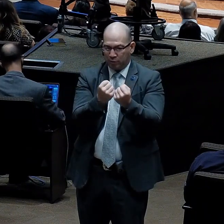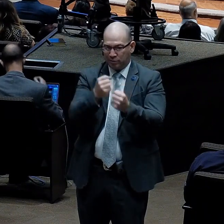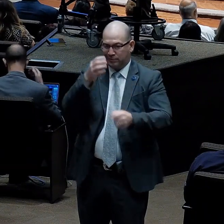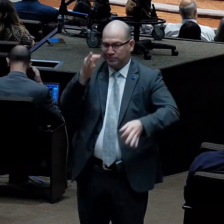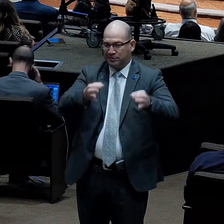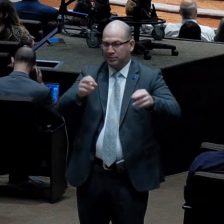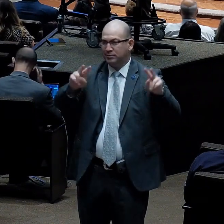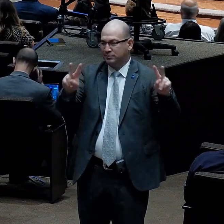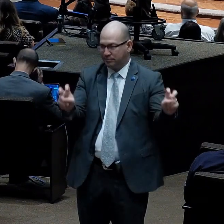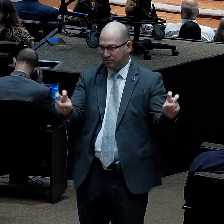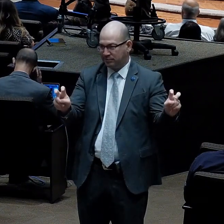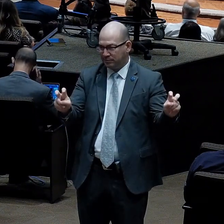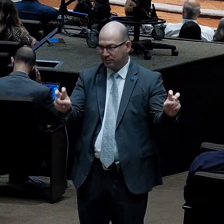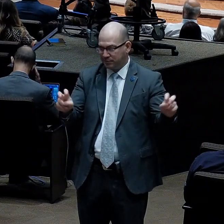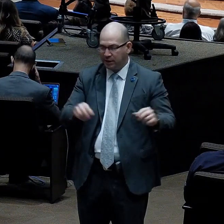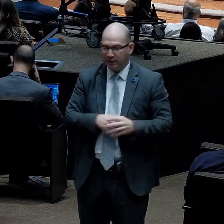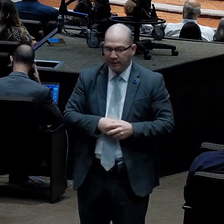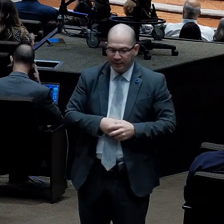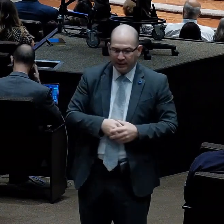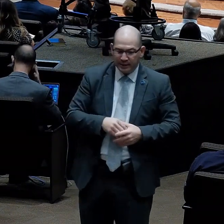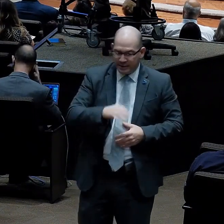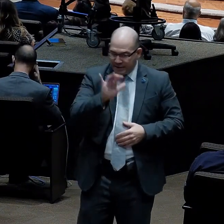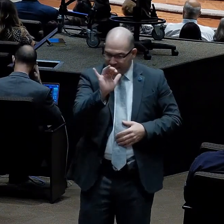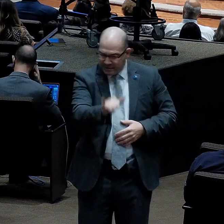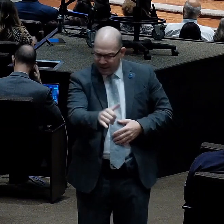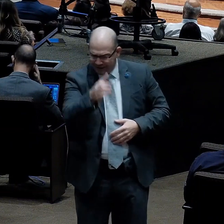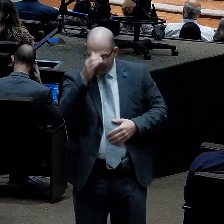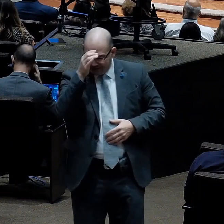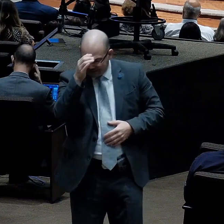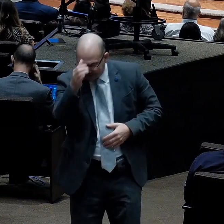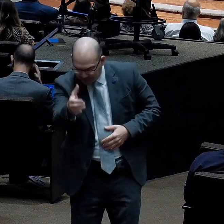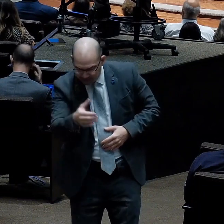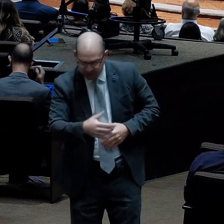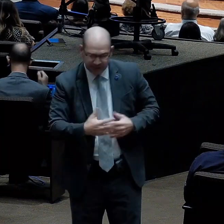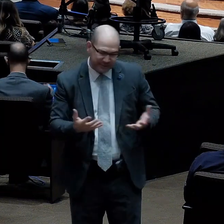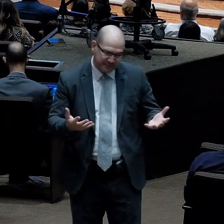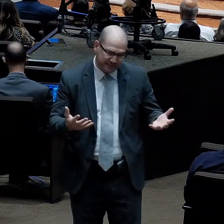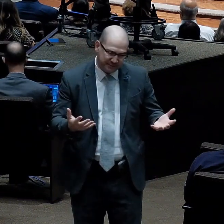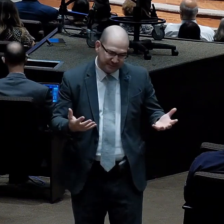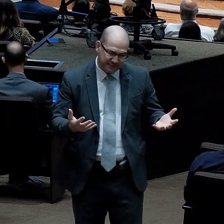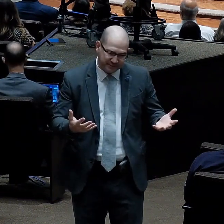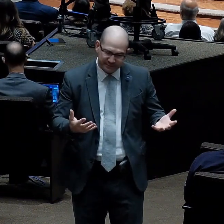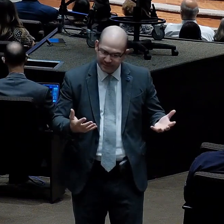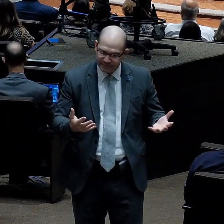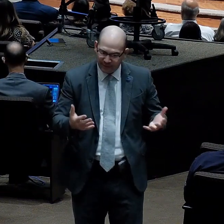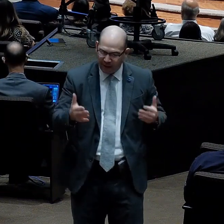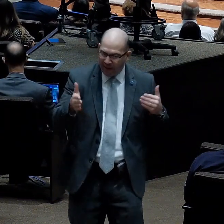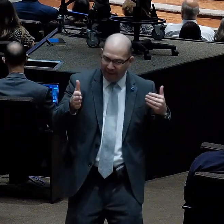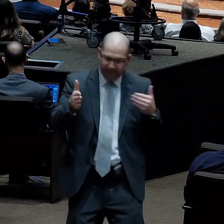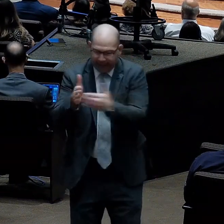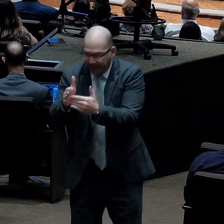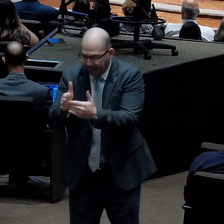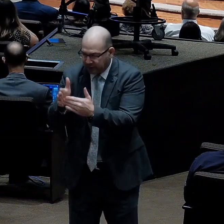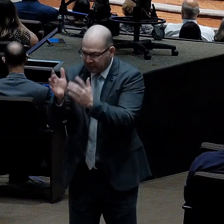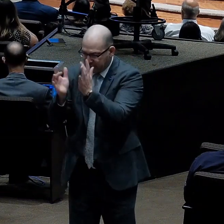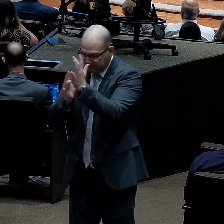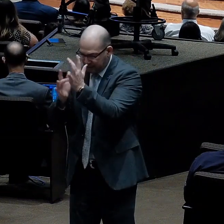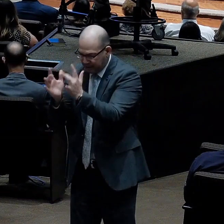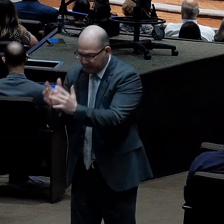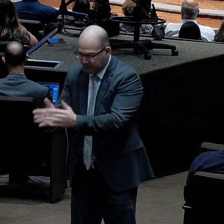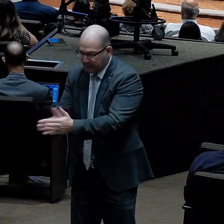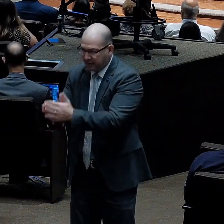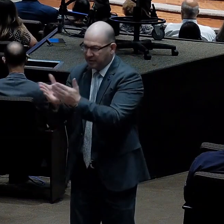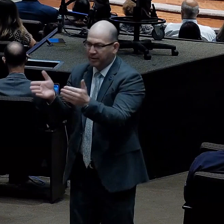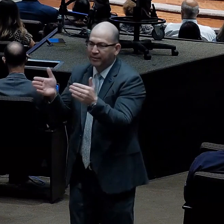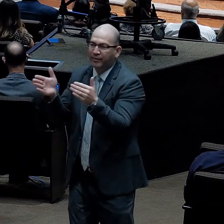how that the secular concept of social justice sometimes comes right up against Christianity and the Judeo-Christian ethic